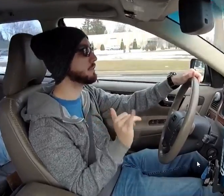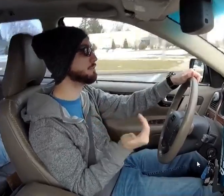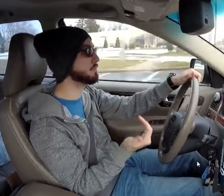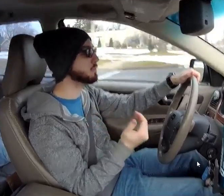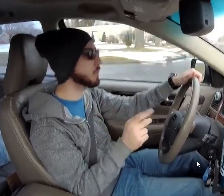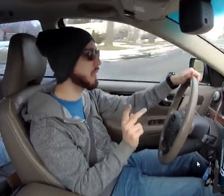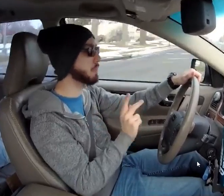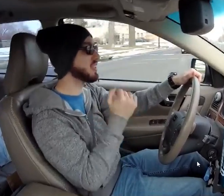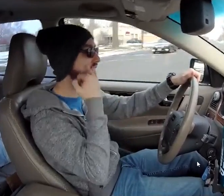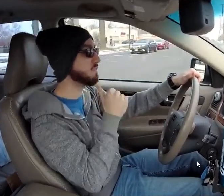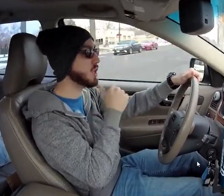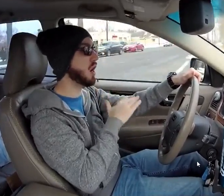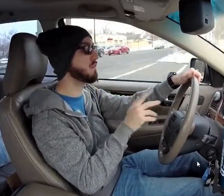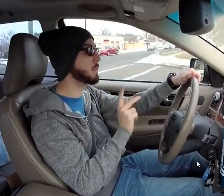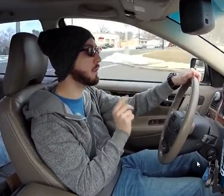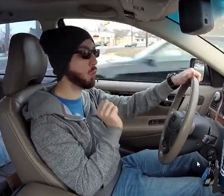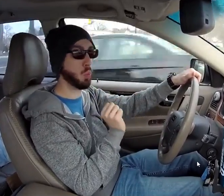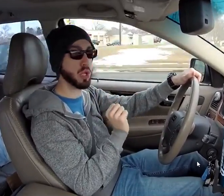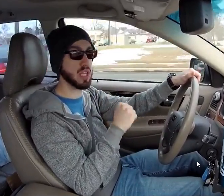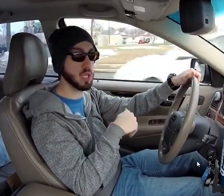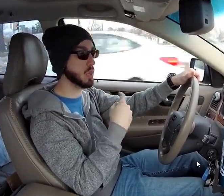you can normally just fast food places.